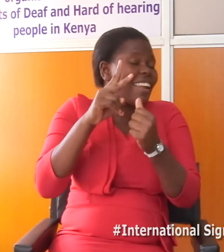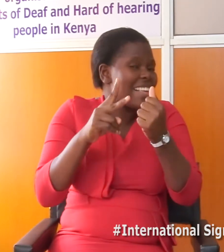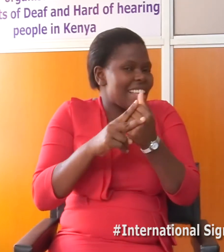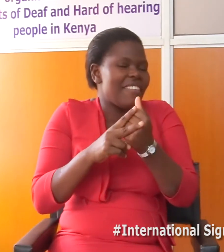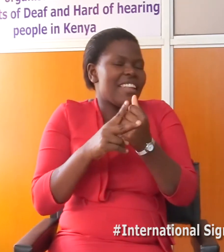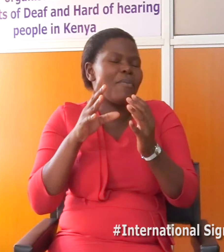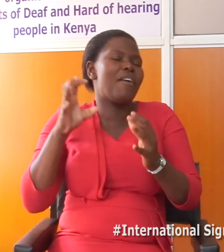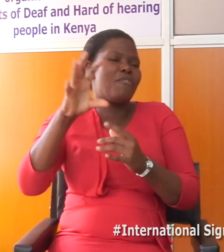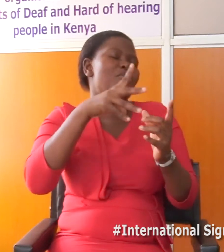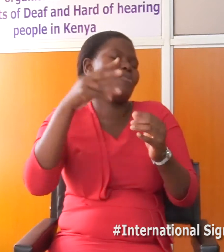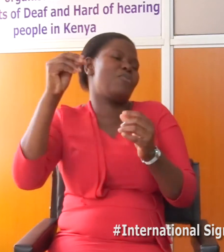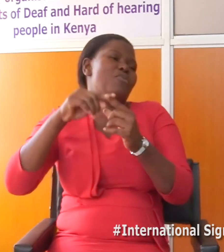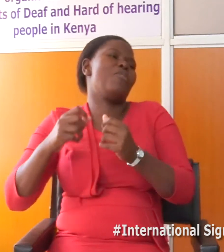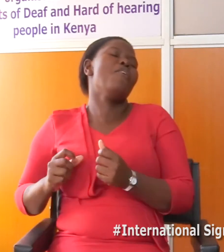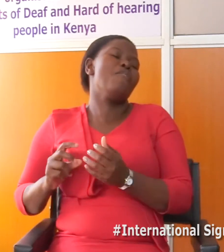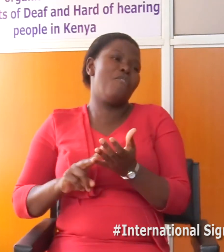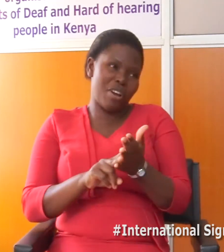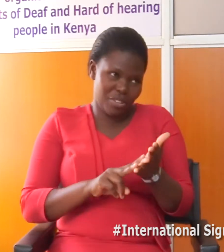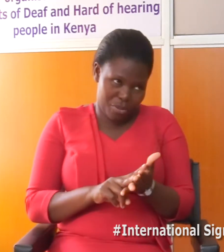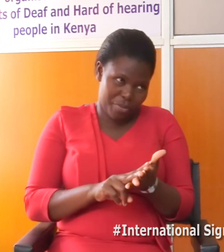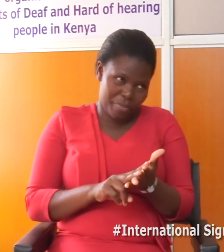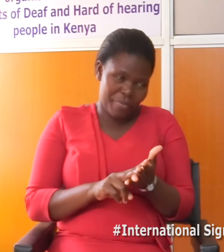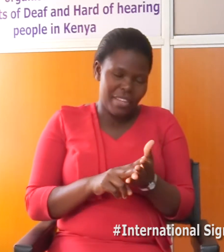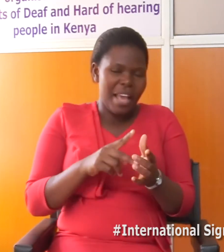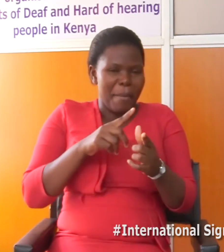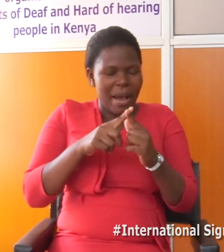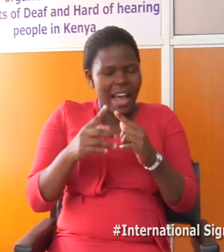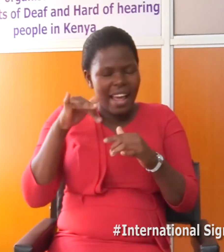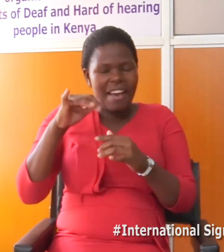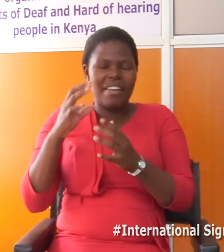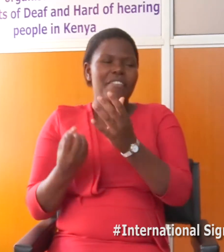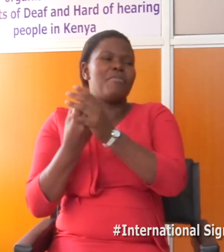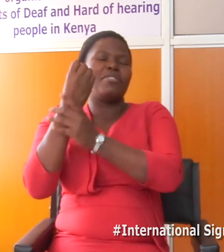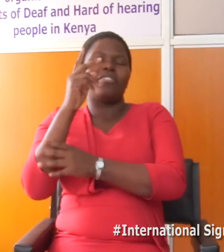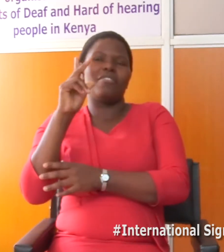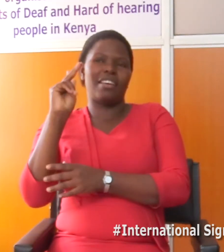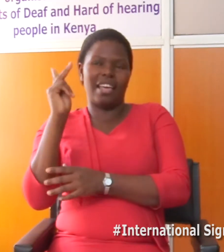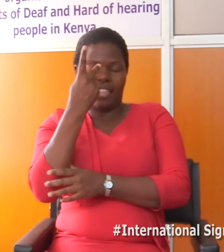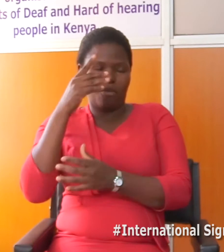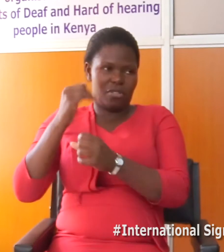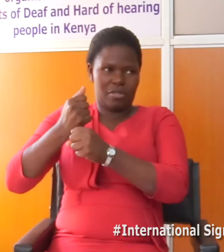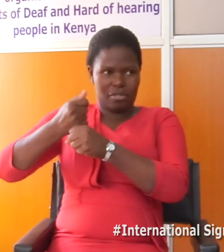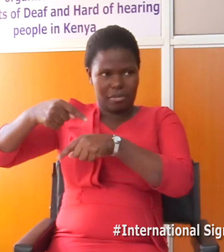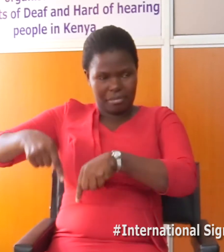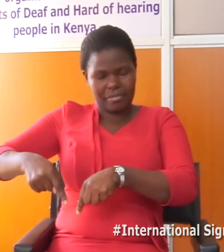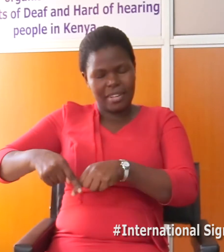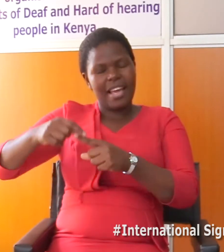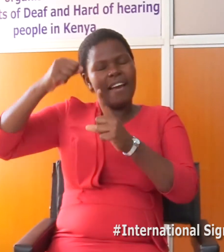to proceed with their schools, and finally that most of them were being dropped out to class 7. So, you know, when Kenya National